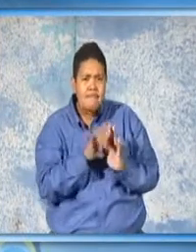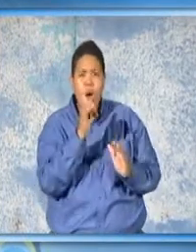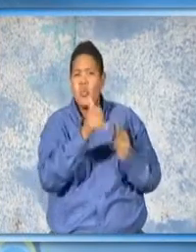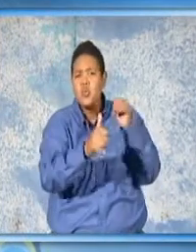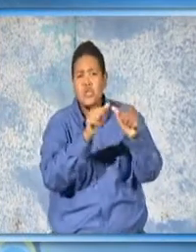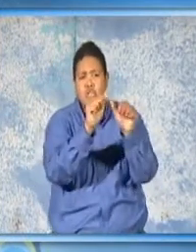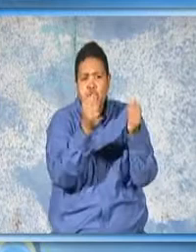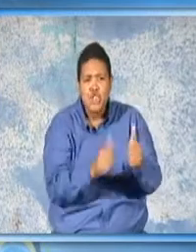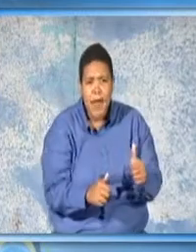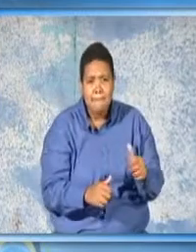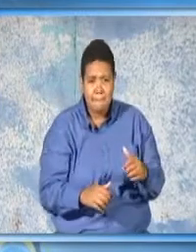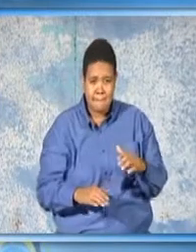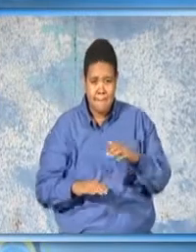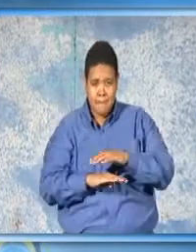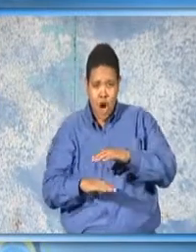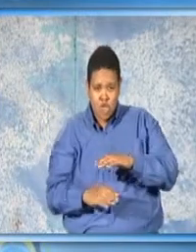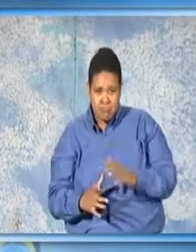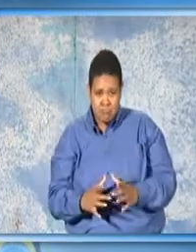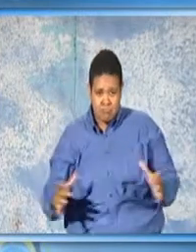at the base of the prism.